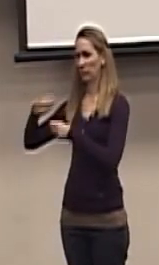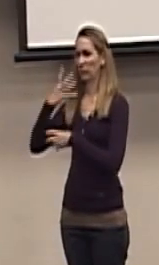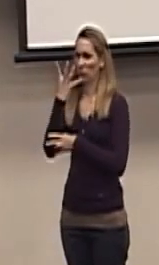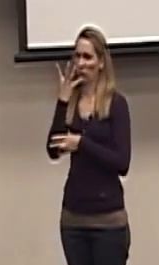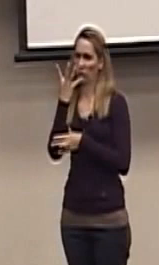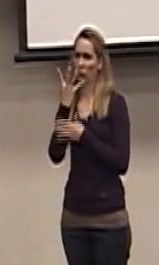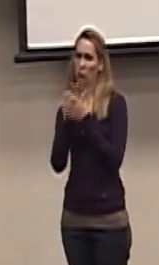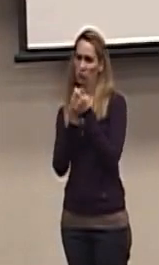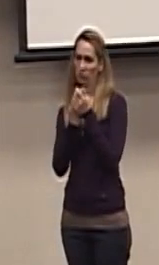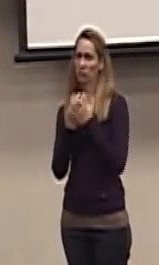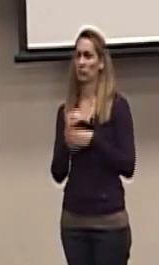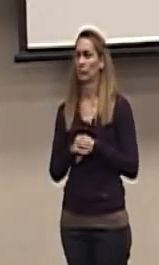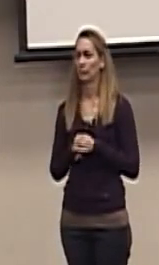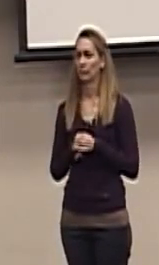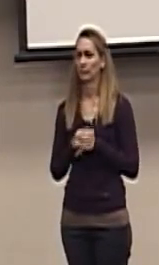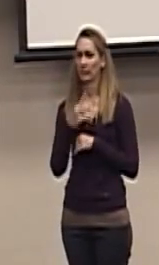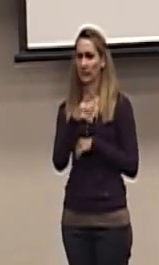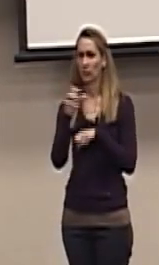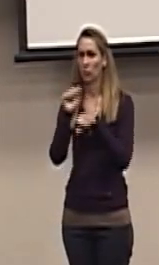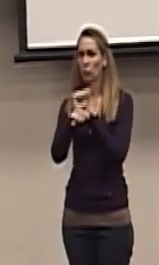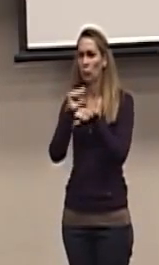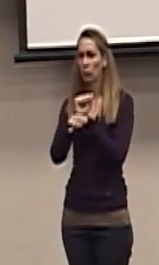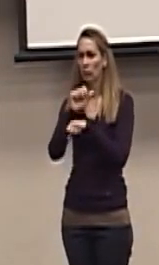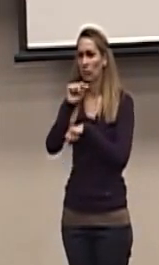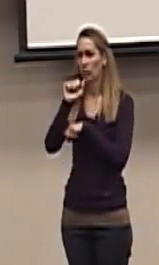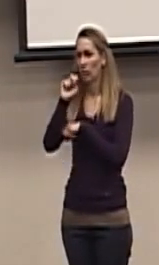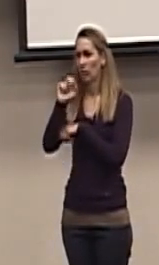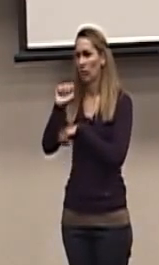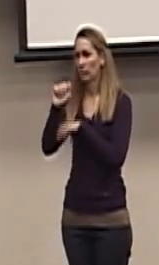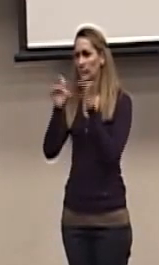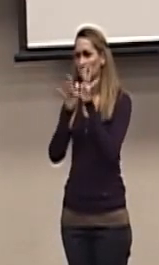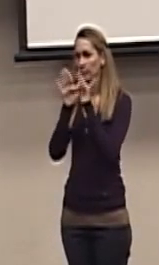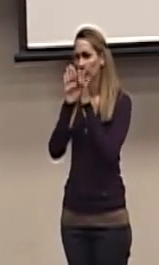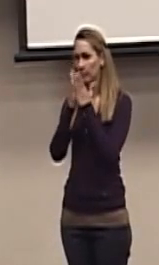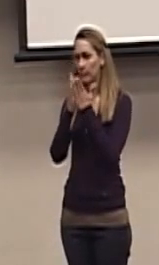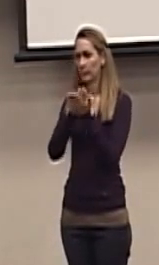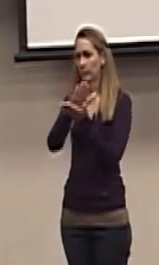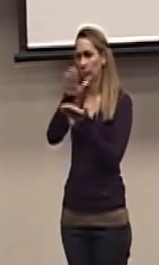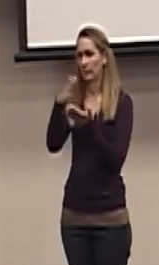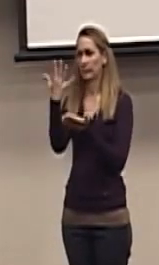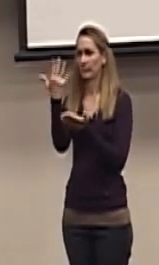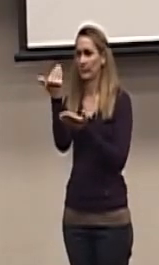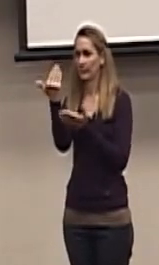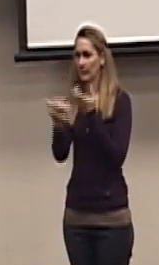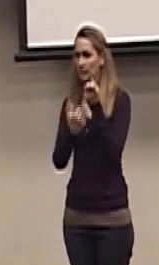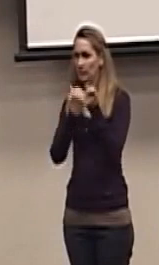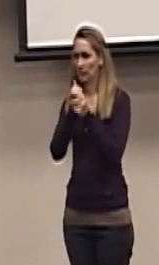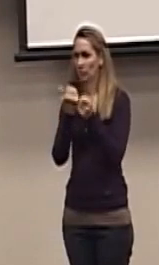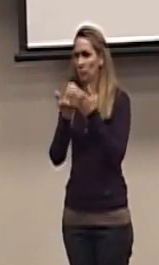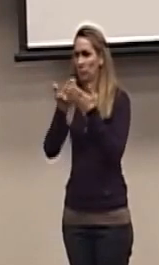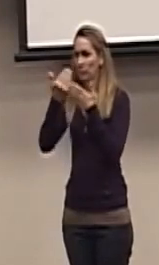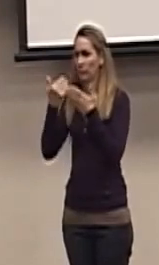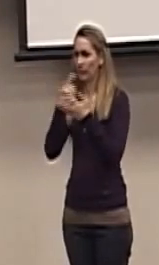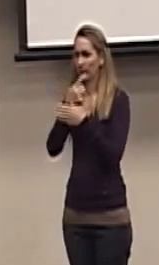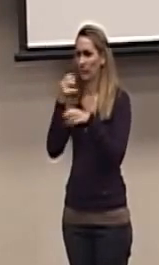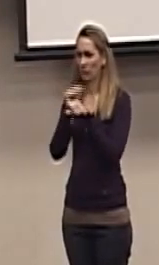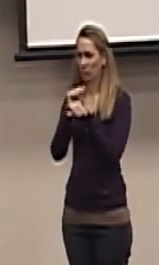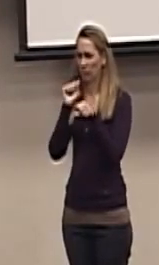about 15 years. And prior to that, he worked with an international NGO and has